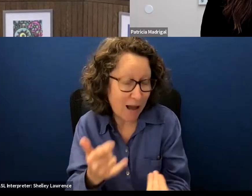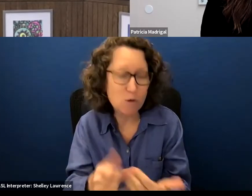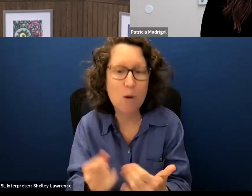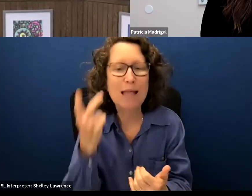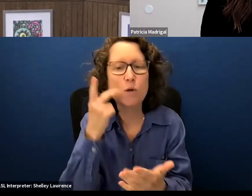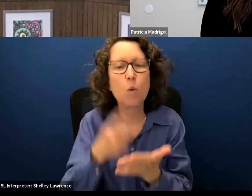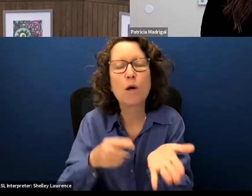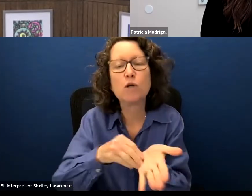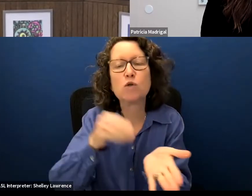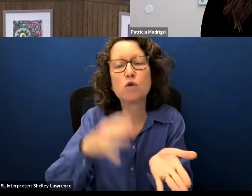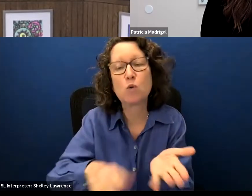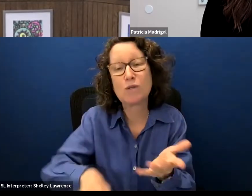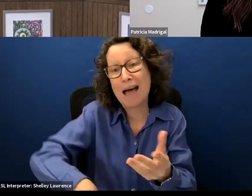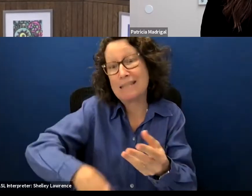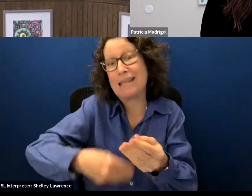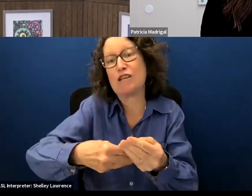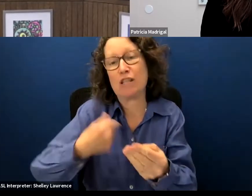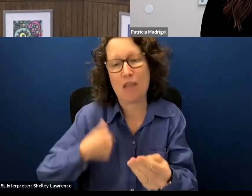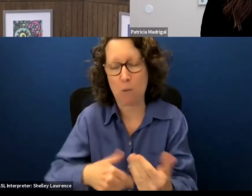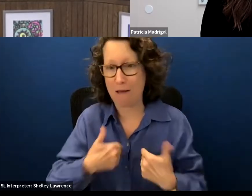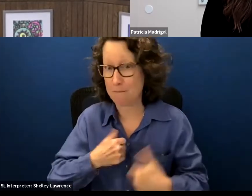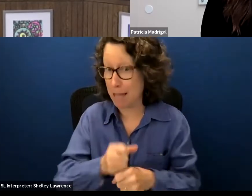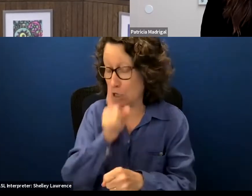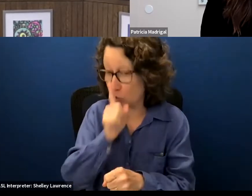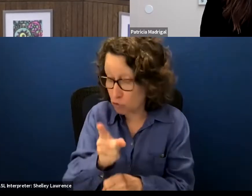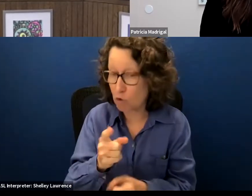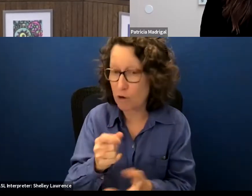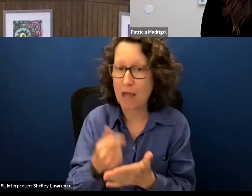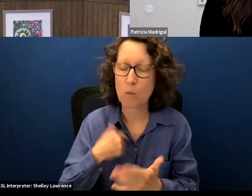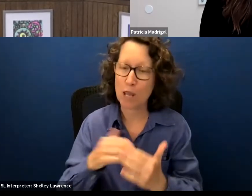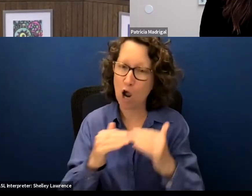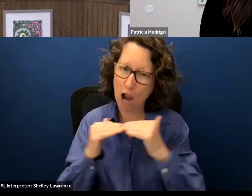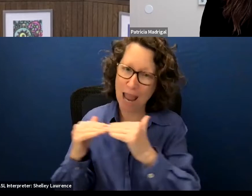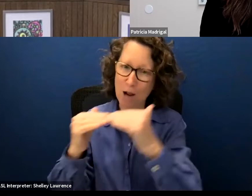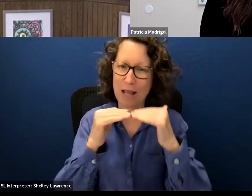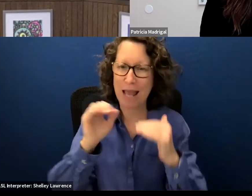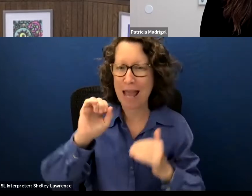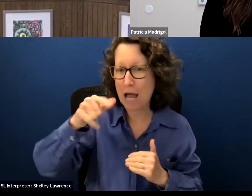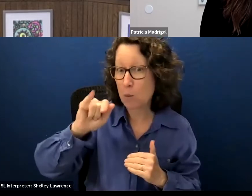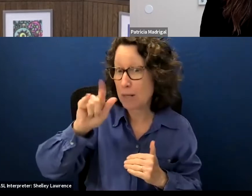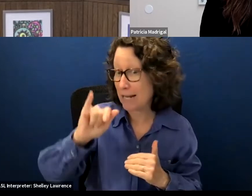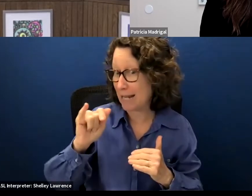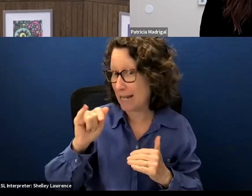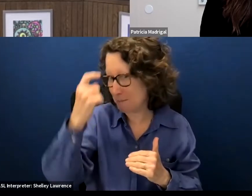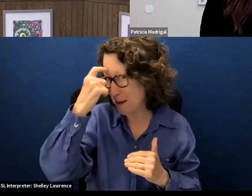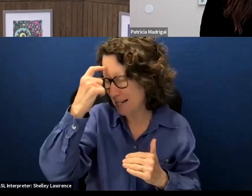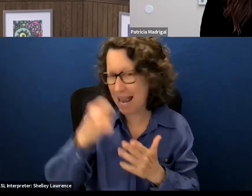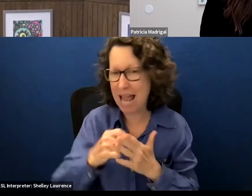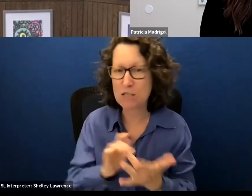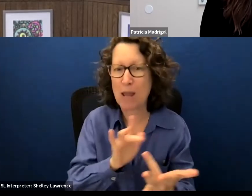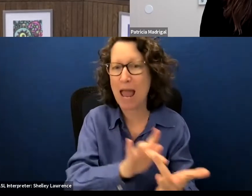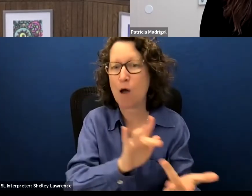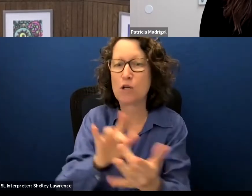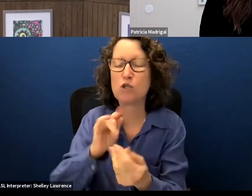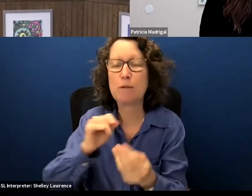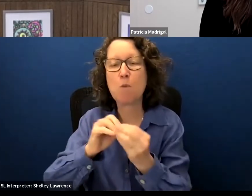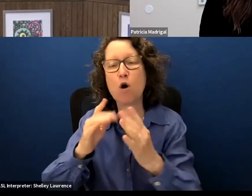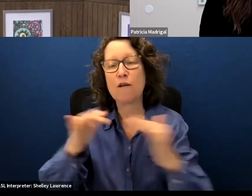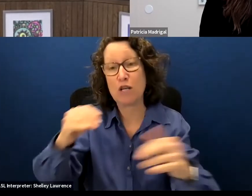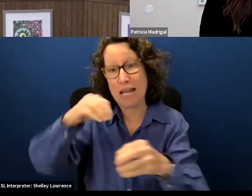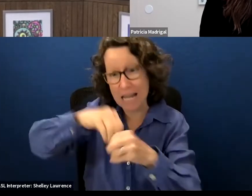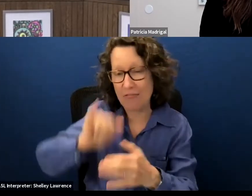what students additionally that we have, making sure that we are equity minded and that as we outreach to be more diverse in the Peak